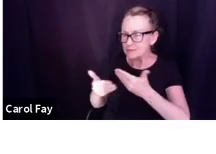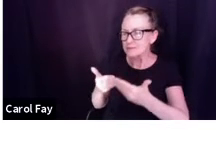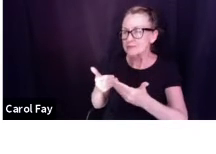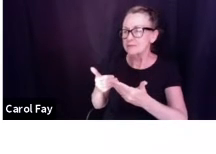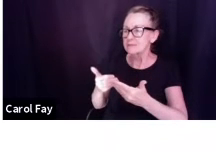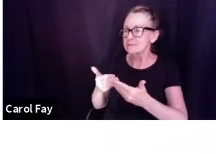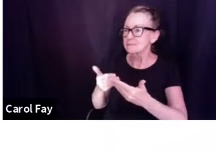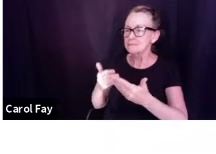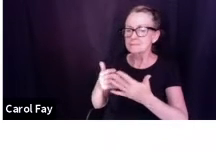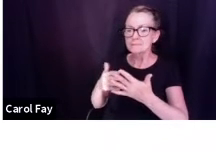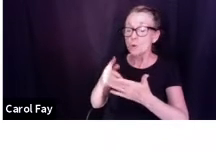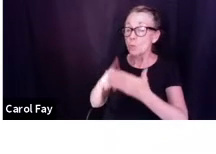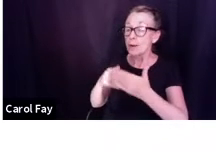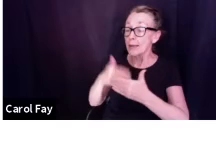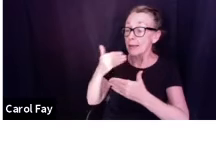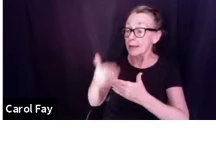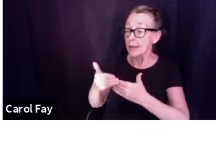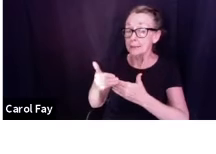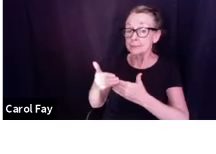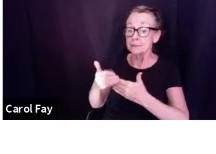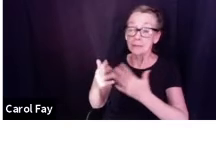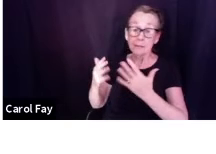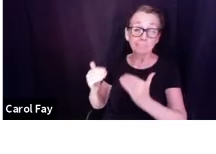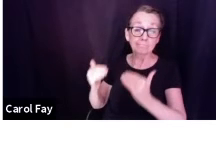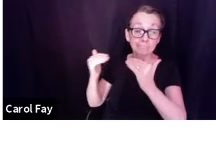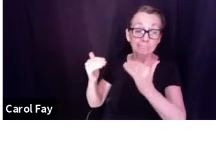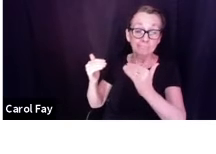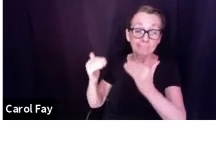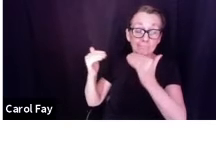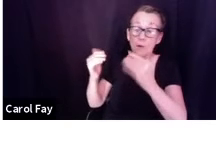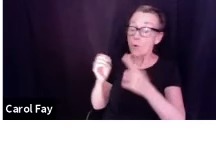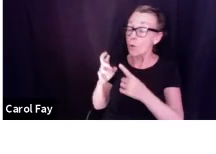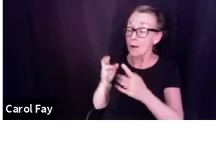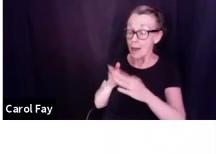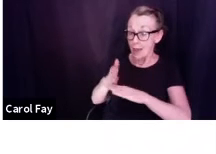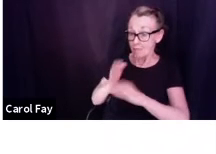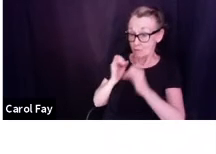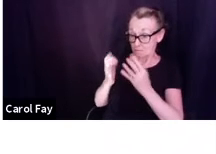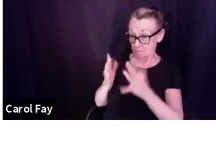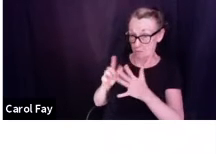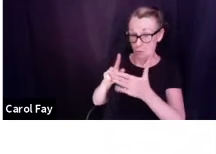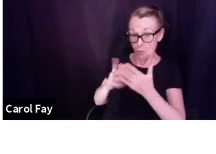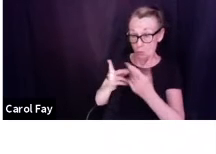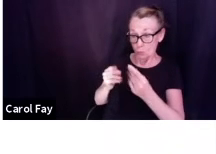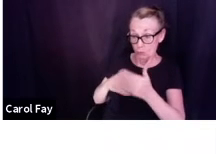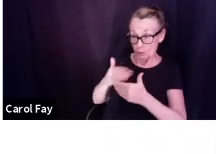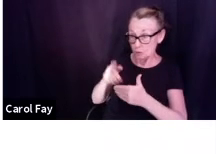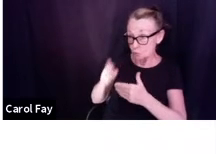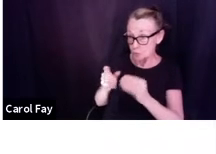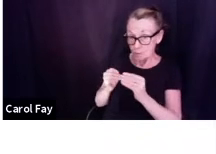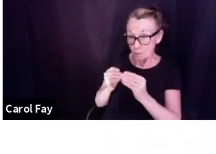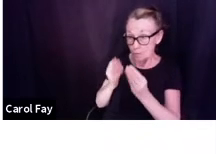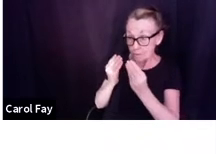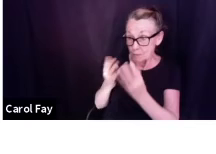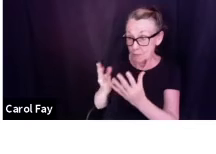what is the next step for this job, you know, after the interview ends, and do you need more information from me? And